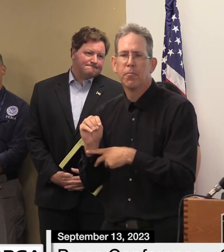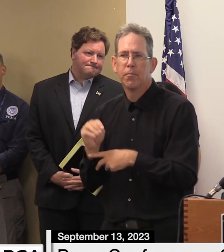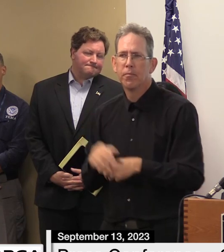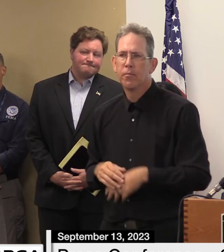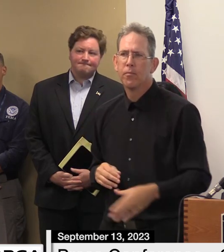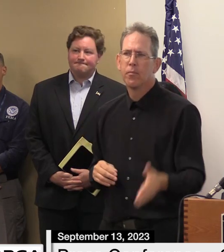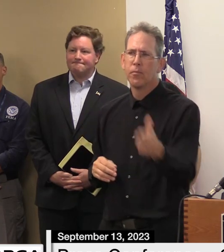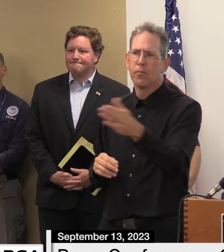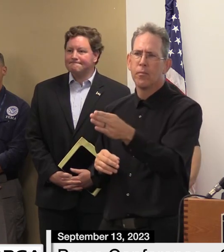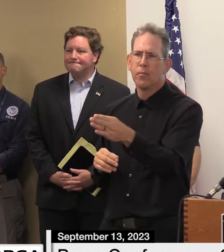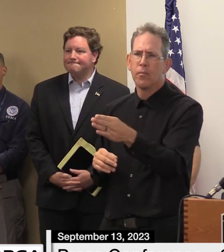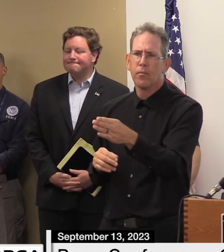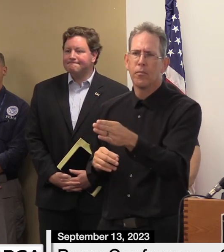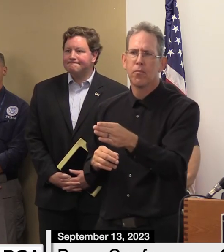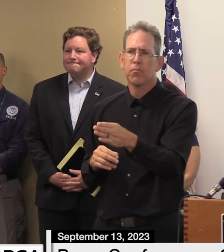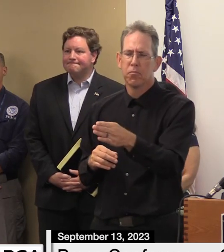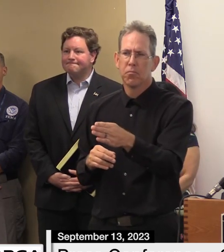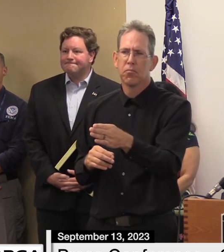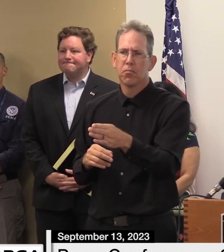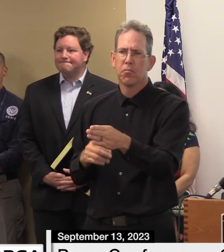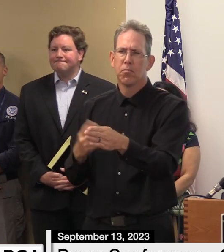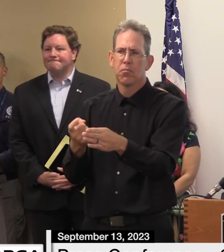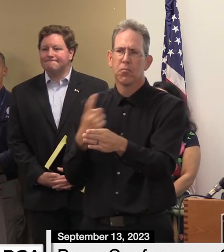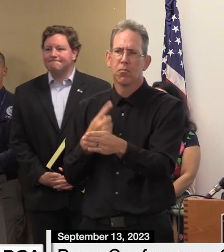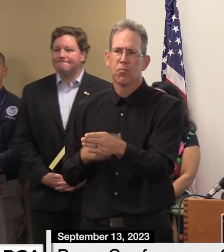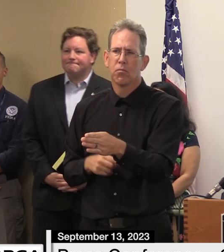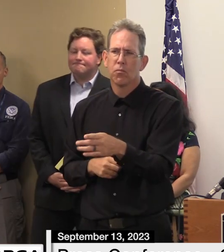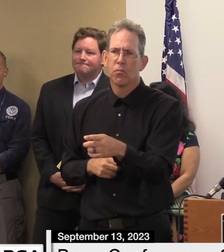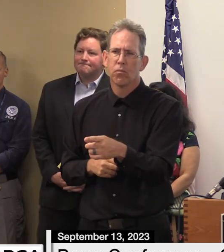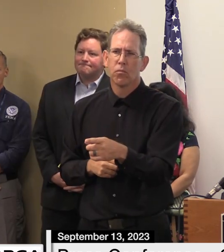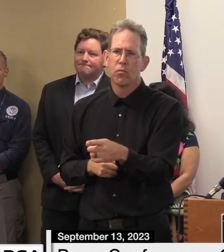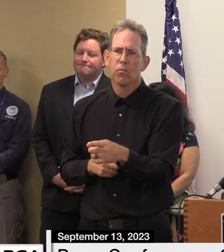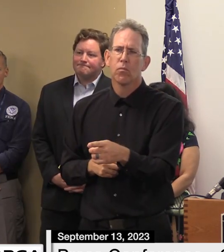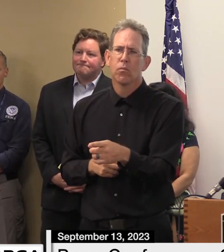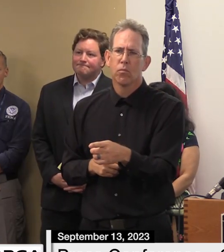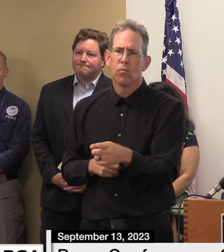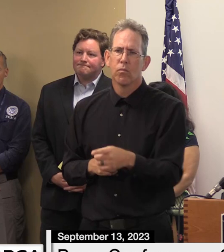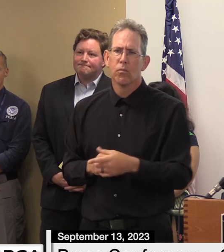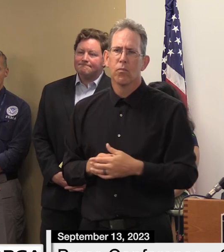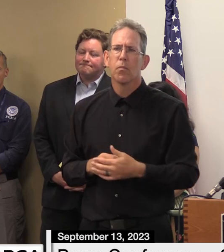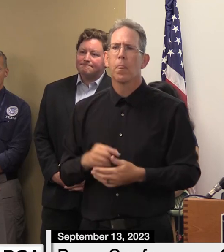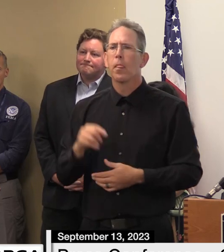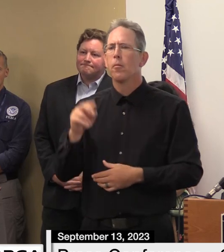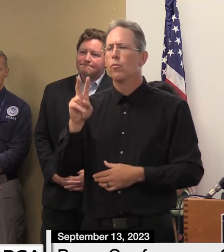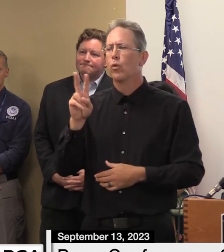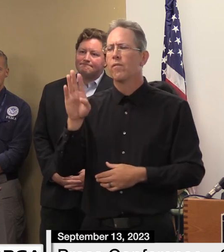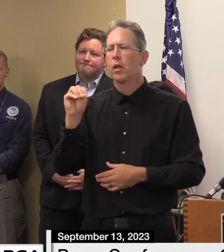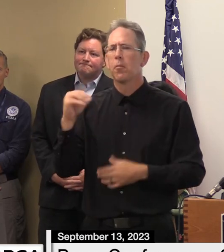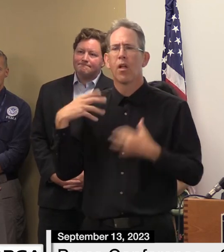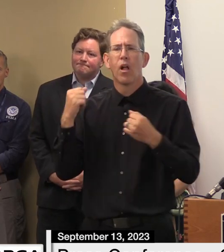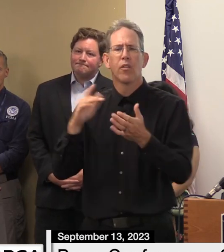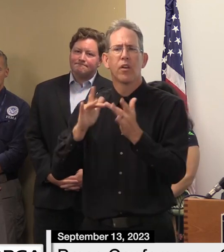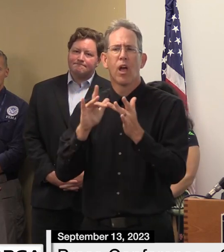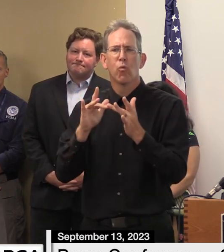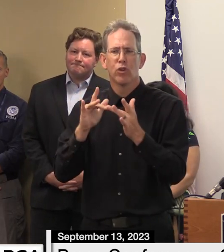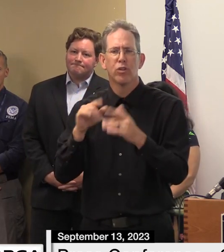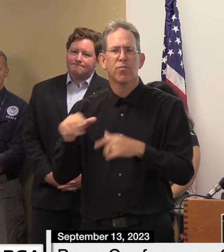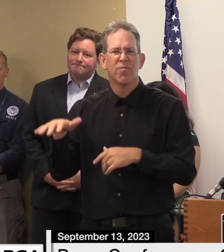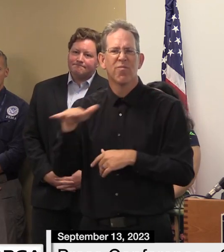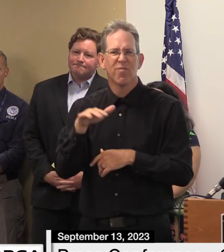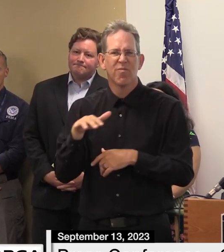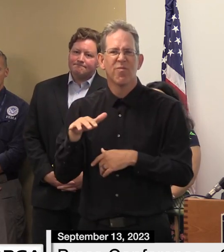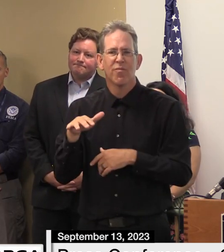Governor, switching gears for a second, as you know, UVM Health Network recently wrote a letter